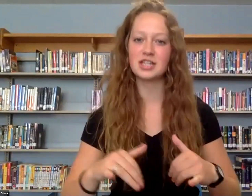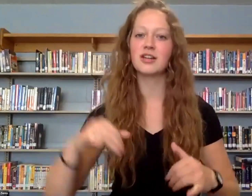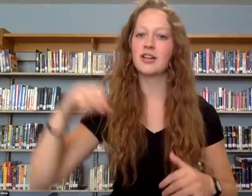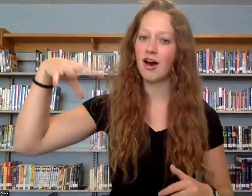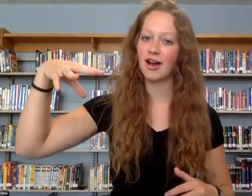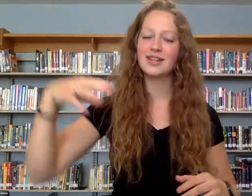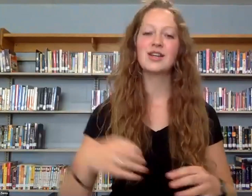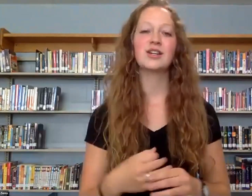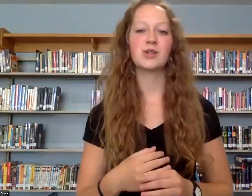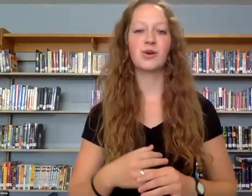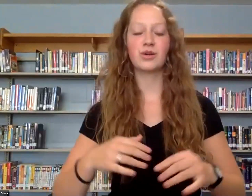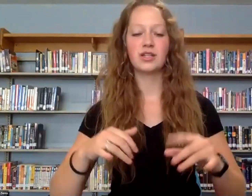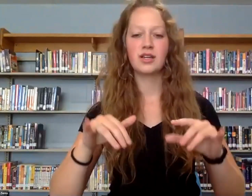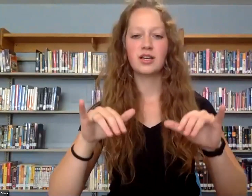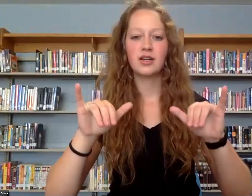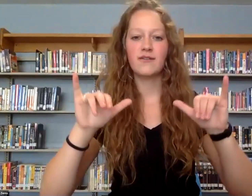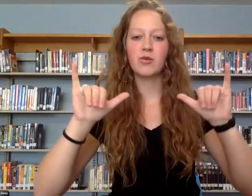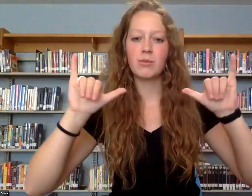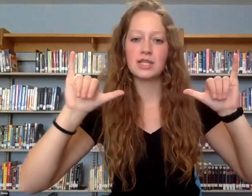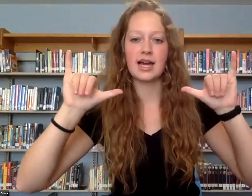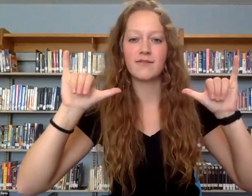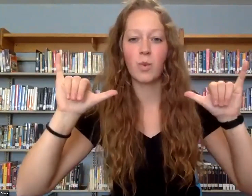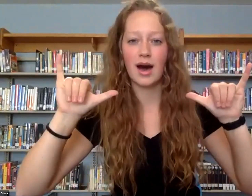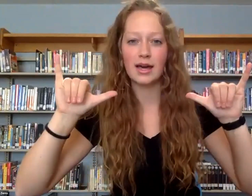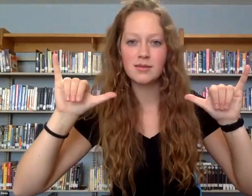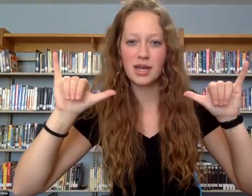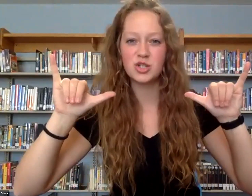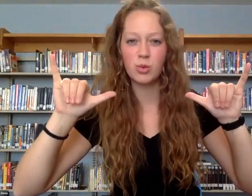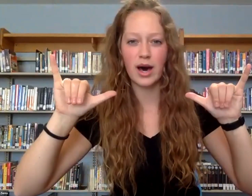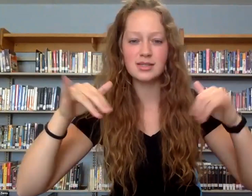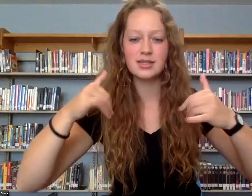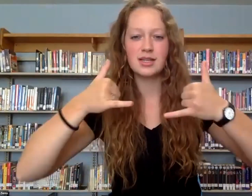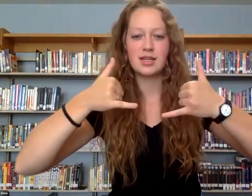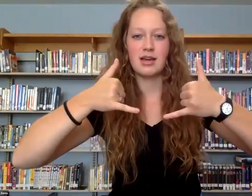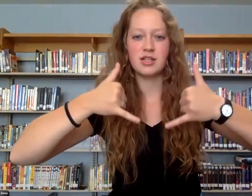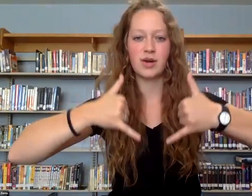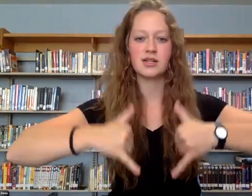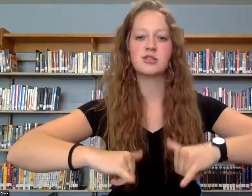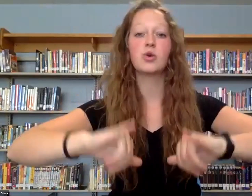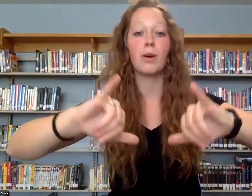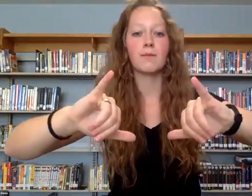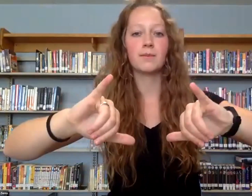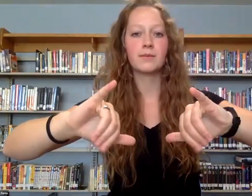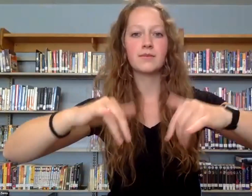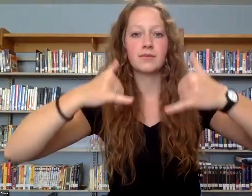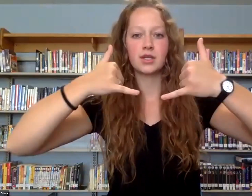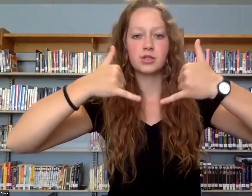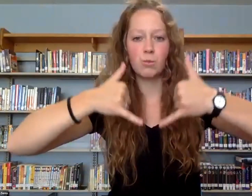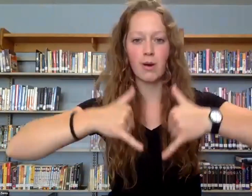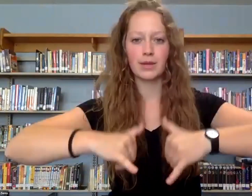still on. So if you remember the sign for Y, make 2 Ys, and then you kind of scoop them. Scoop them up like